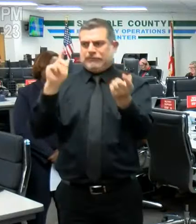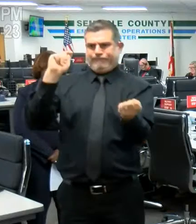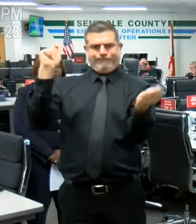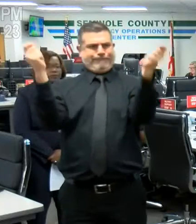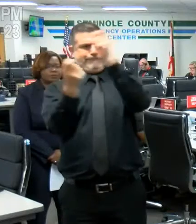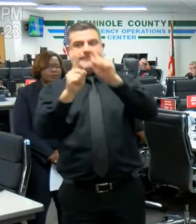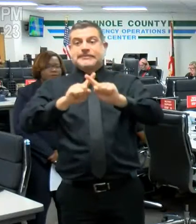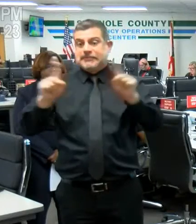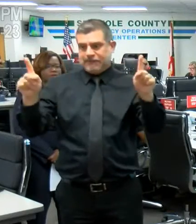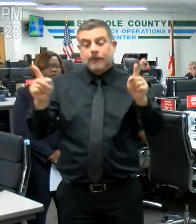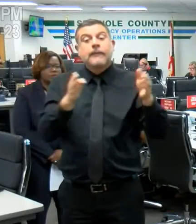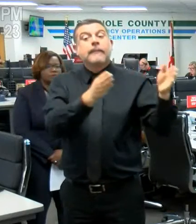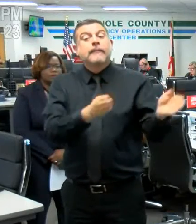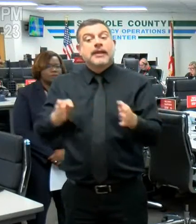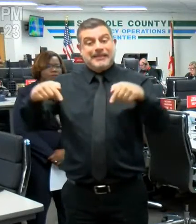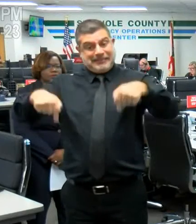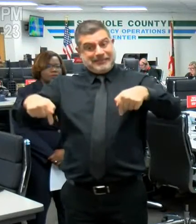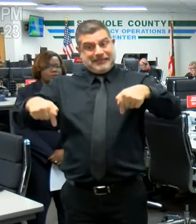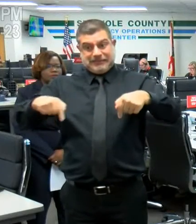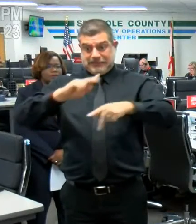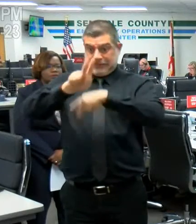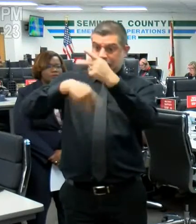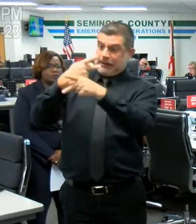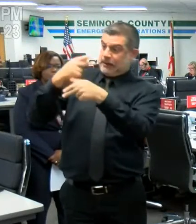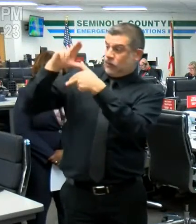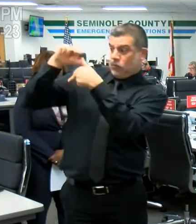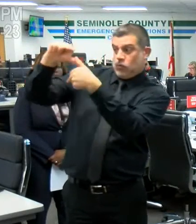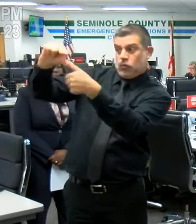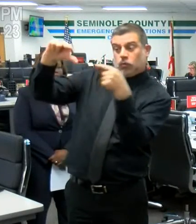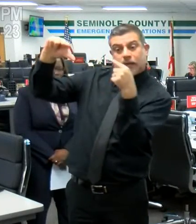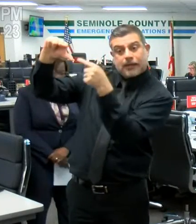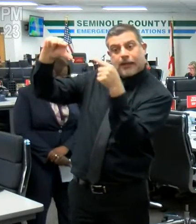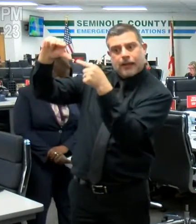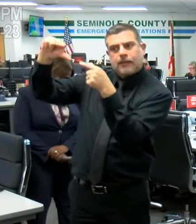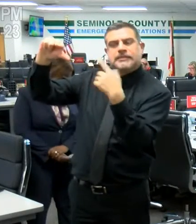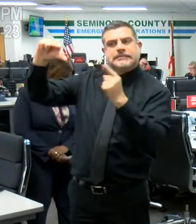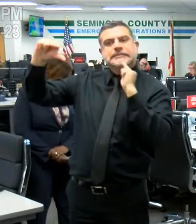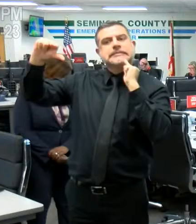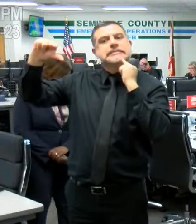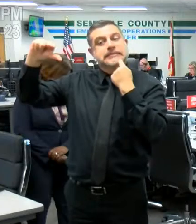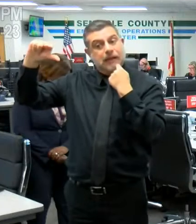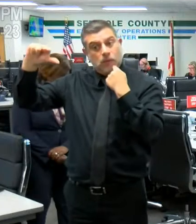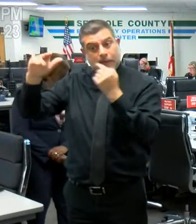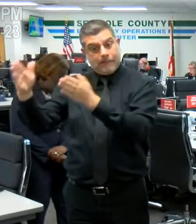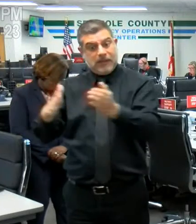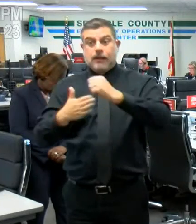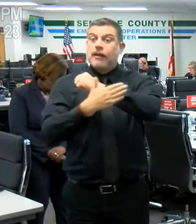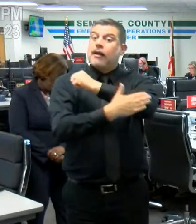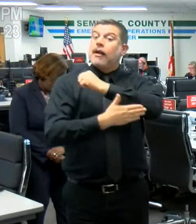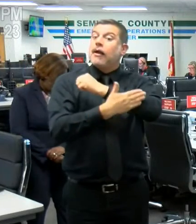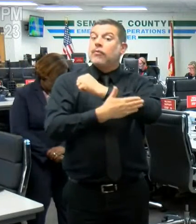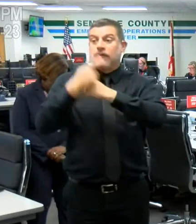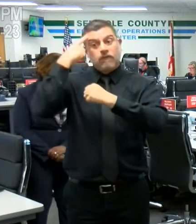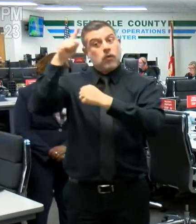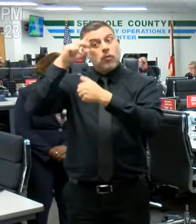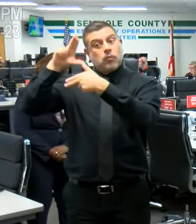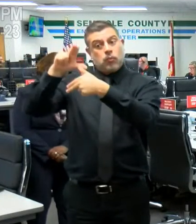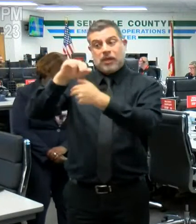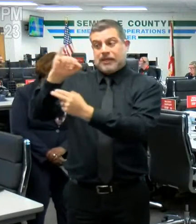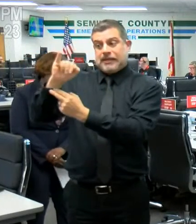hurricane of this magnitude cannot be taken lightly. We're preparing the county for Hurricane Idalia, and we want all of you to do the